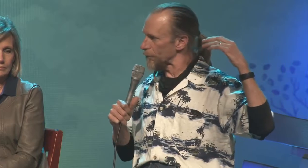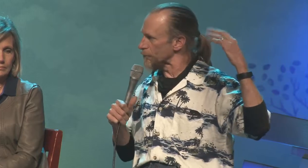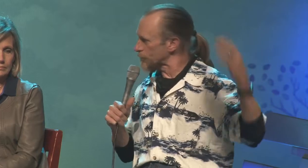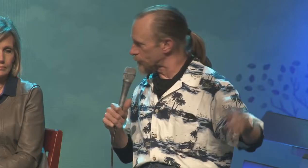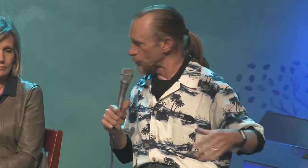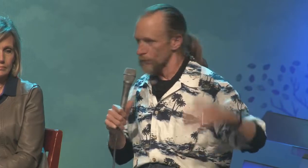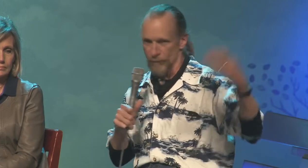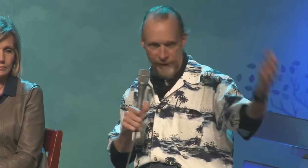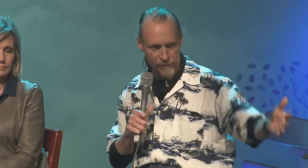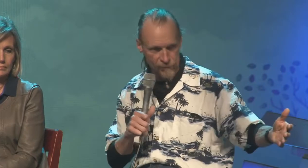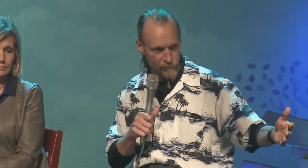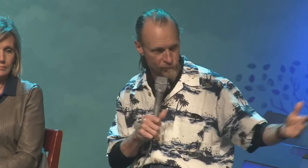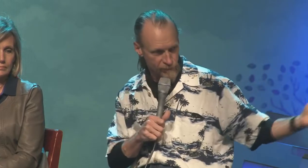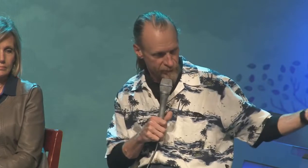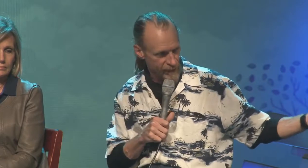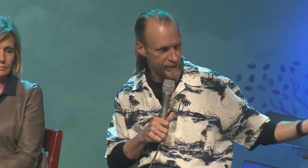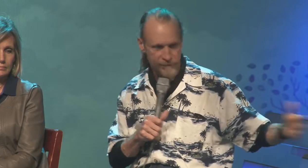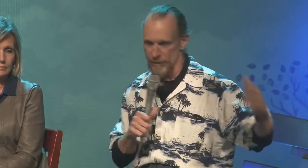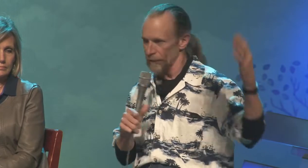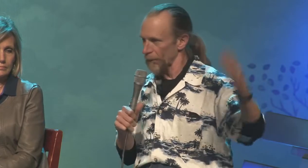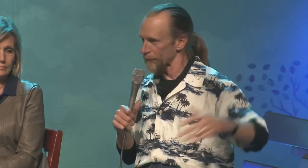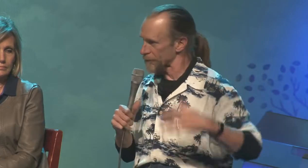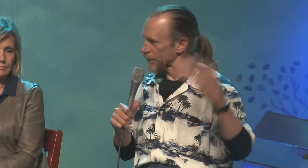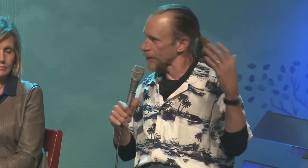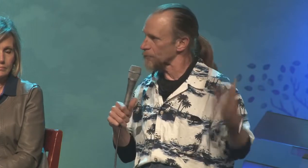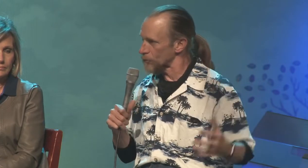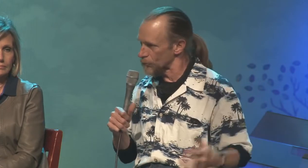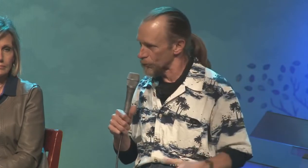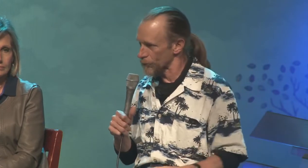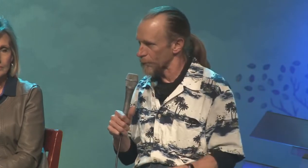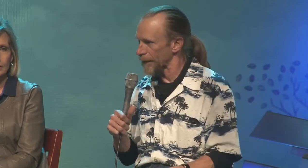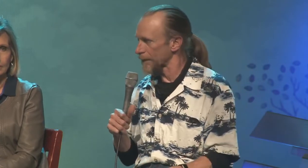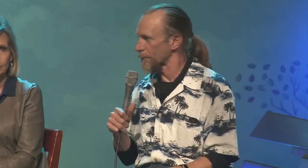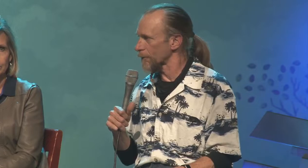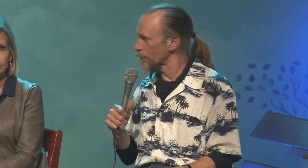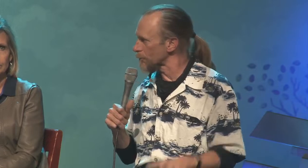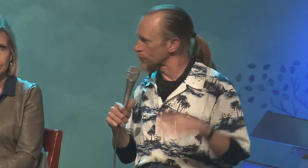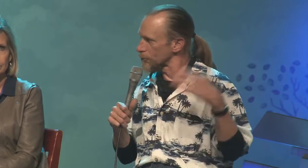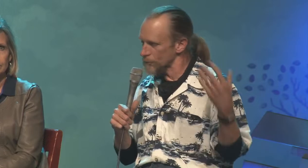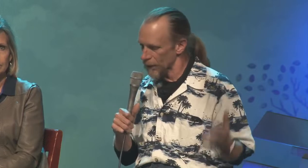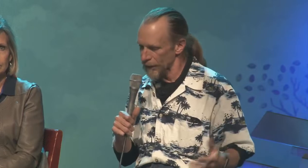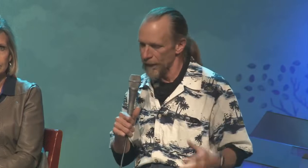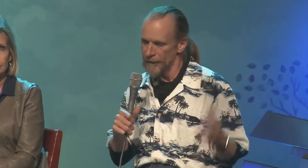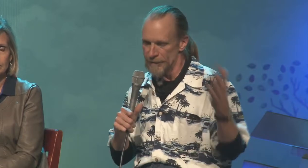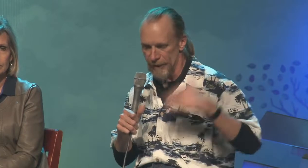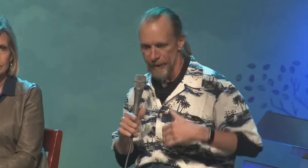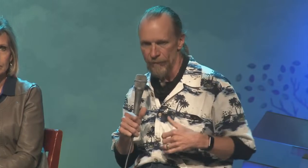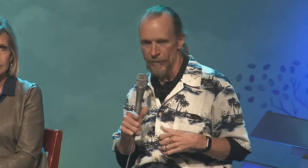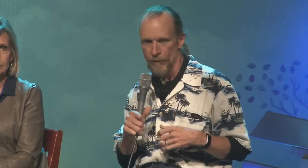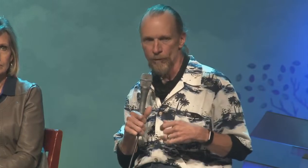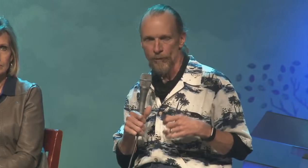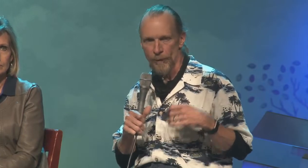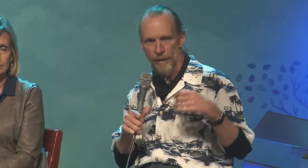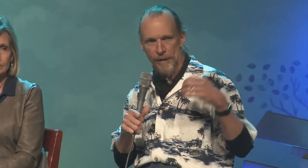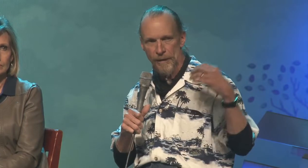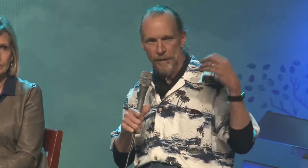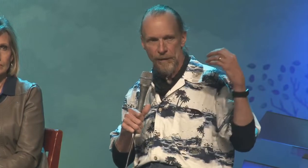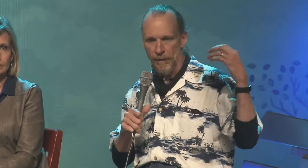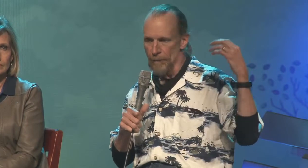and we used Zoom. Thank you, Dennis, and everybody for setting up Zoom during the pandemic. We were able to use online and stay together as a